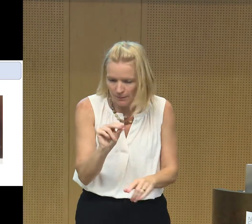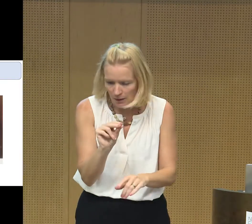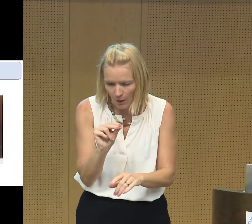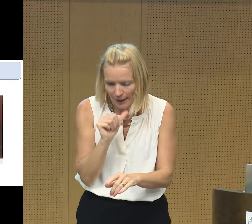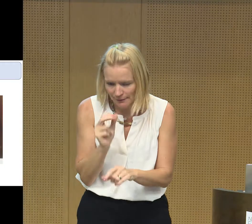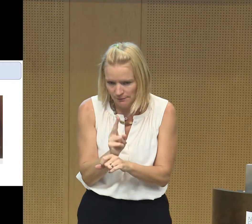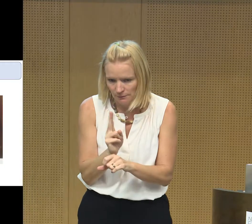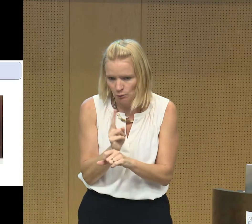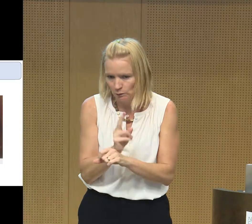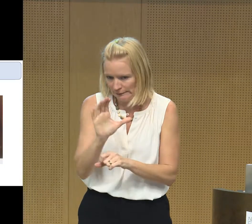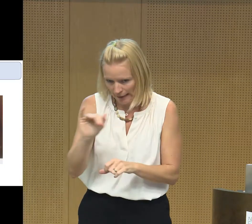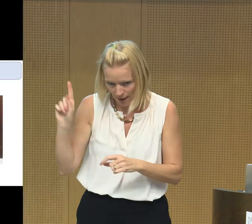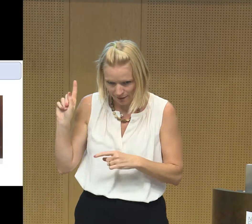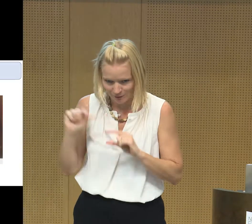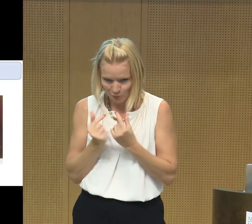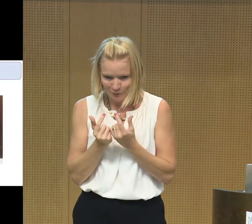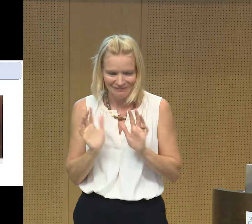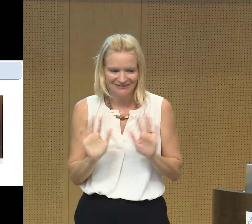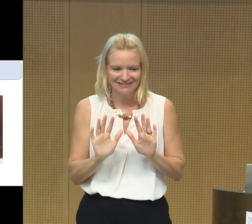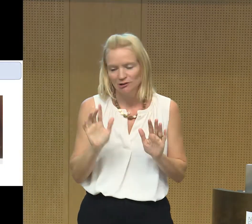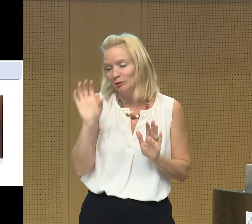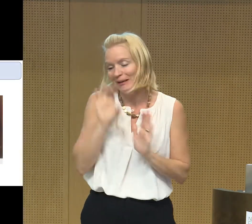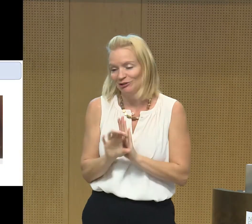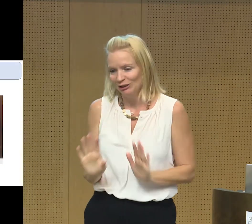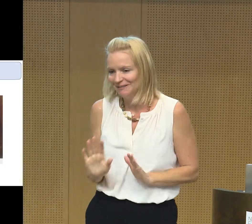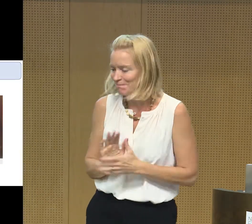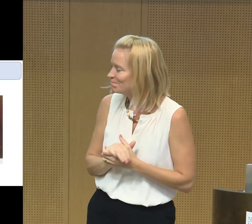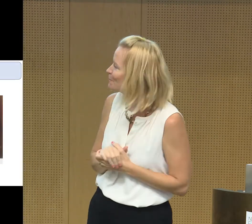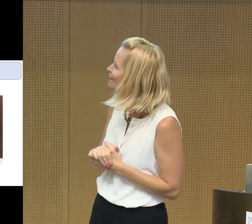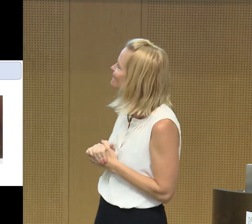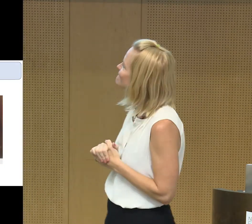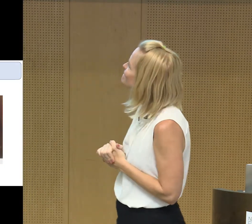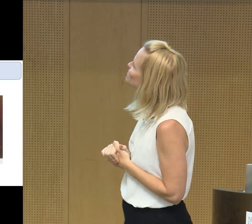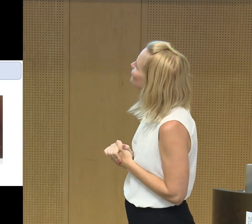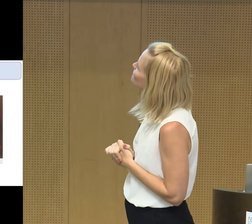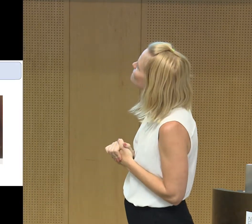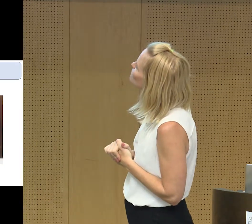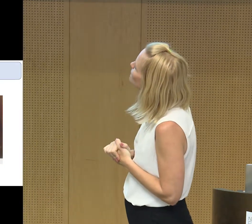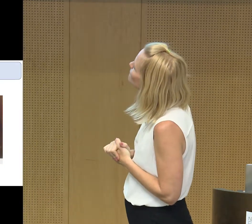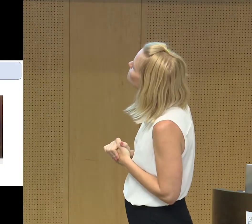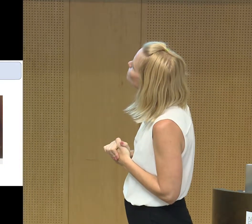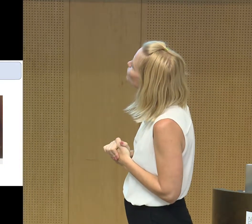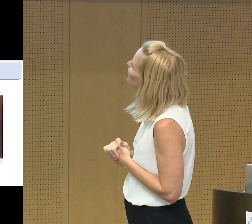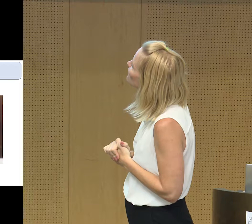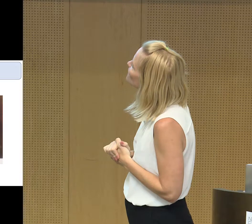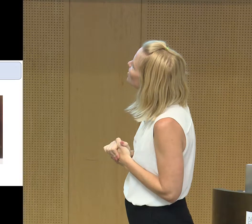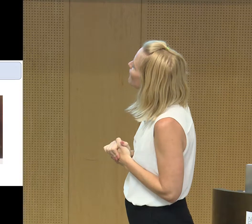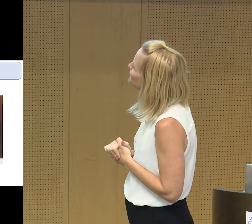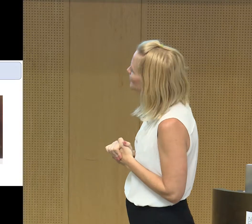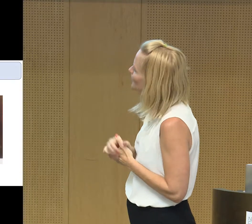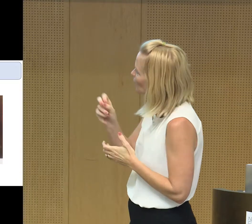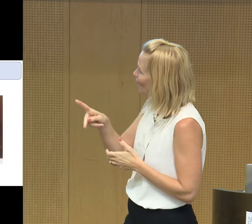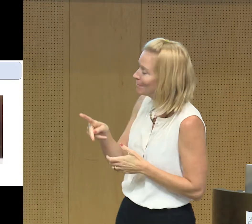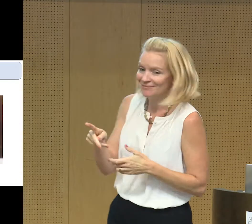this child is wearing a cochlear implant, but was not using it during this study. Do